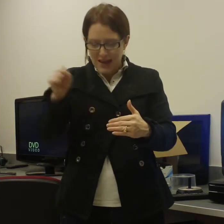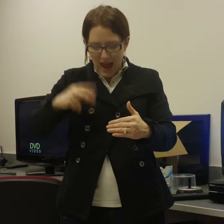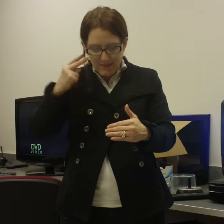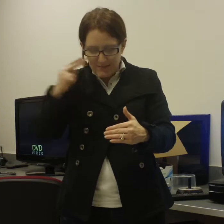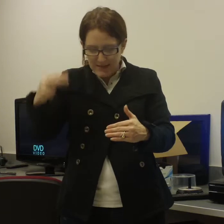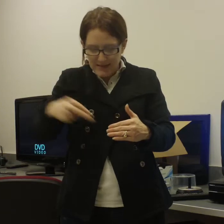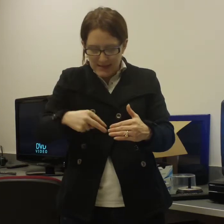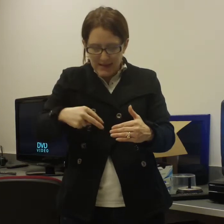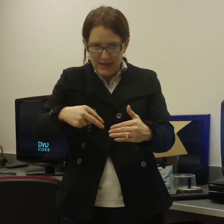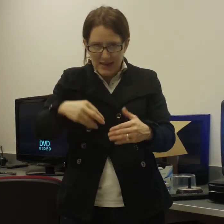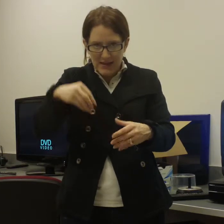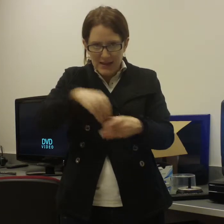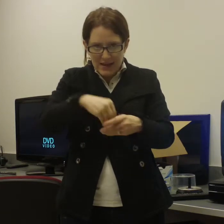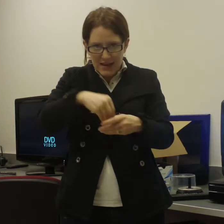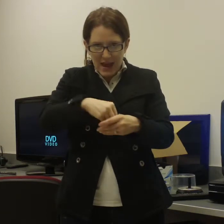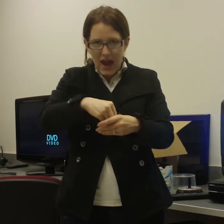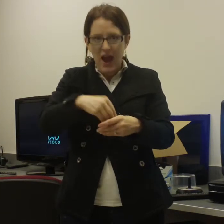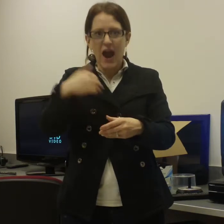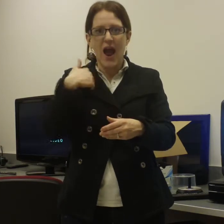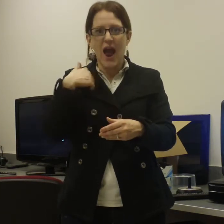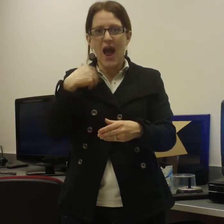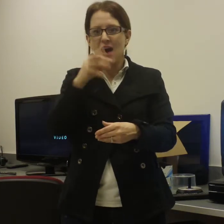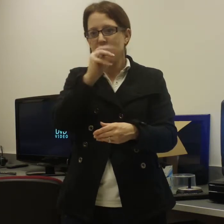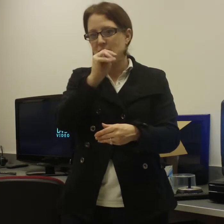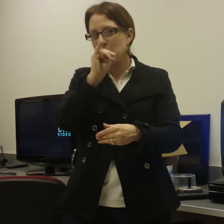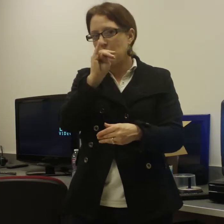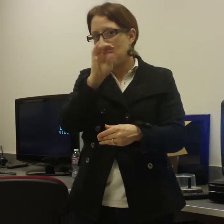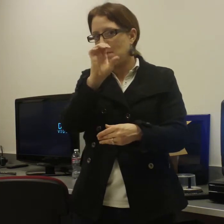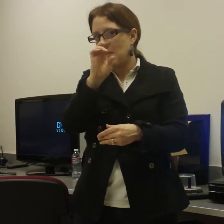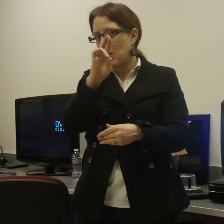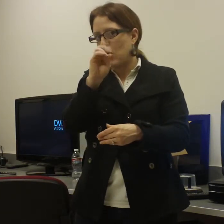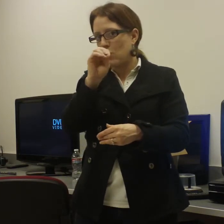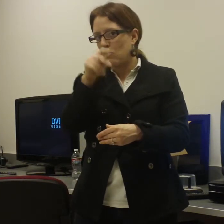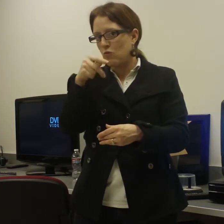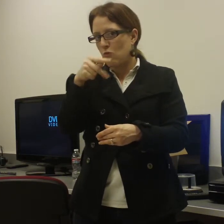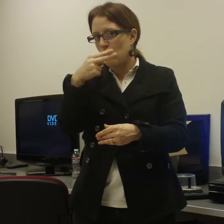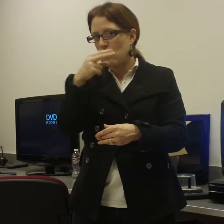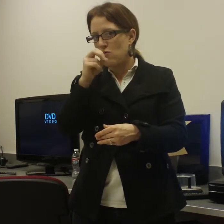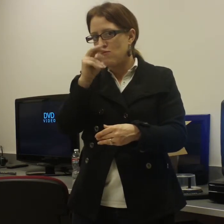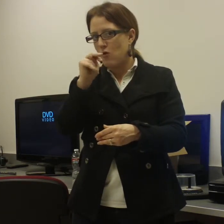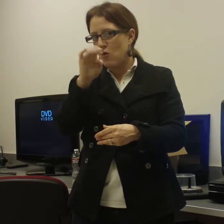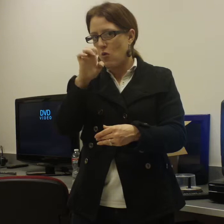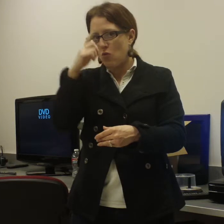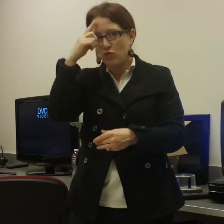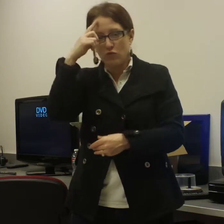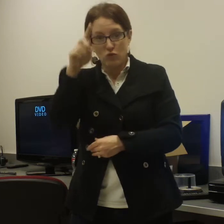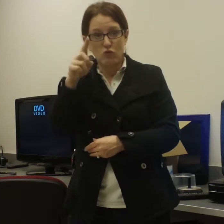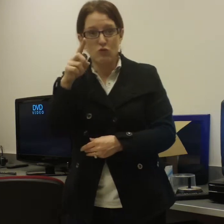was done, as far as the literature I've read on it, was that a small microphone was inserted